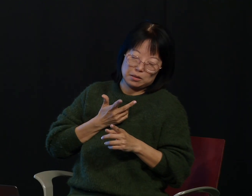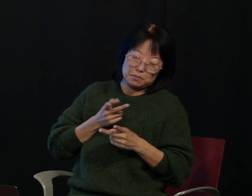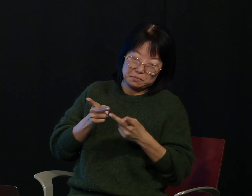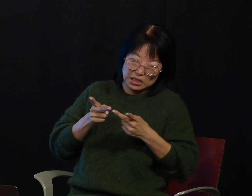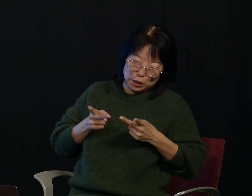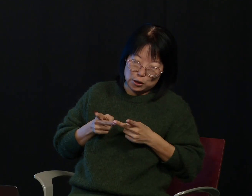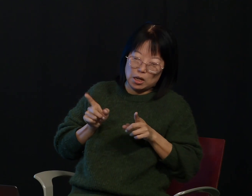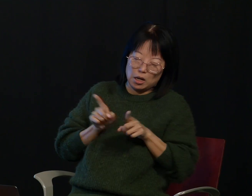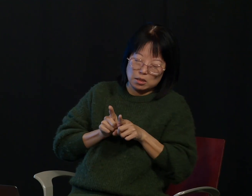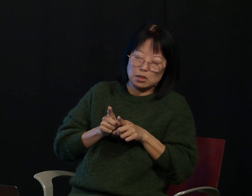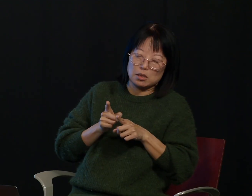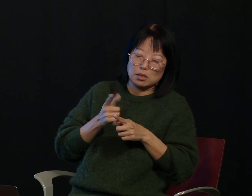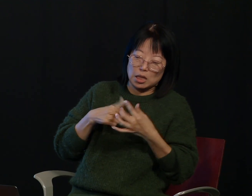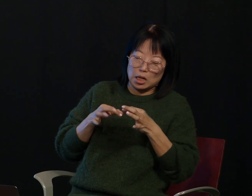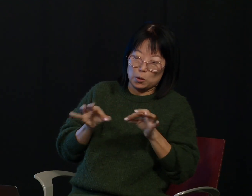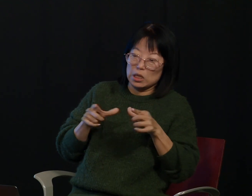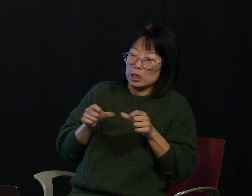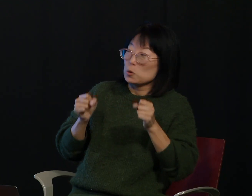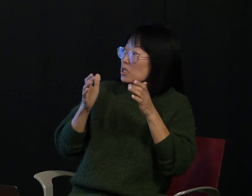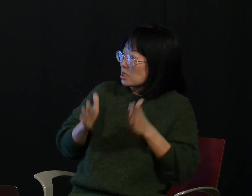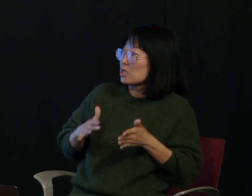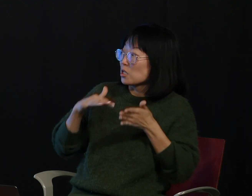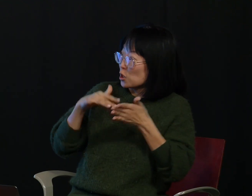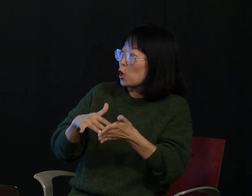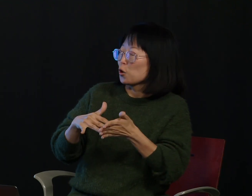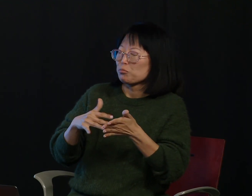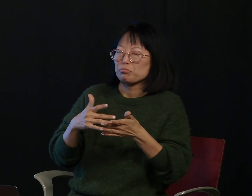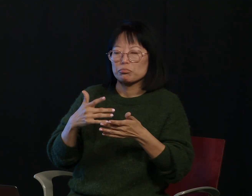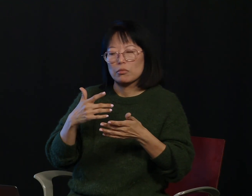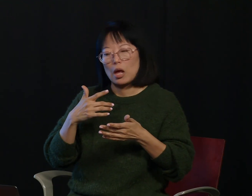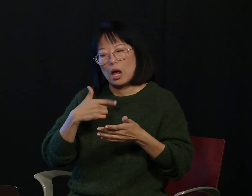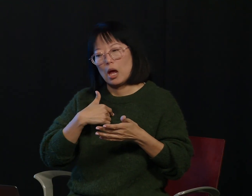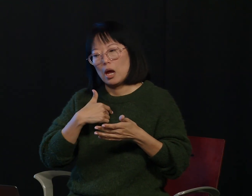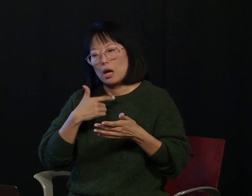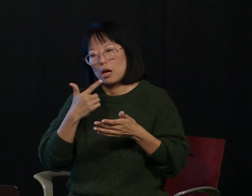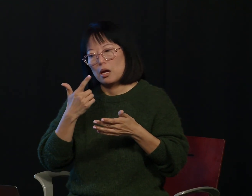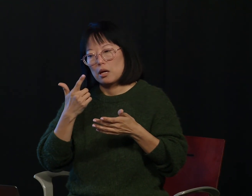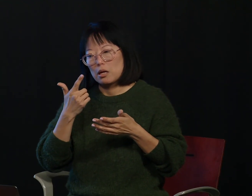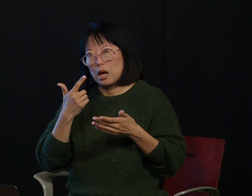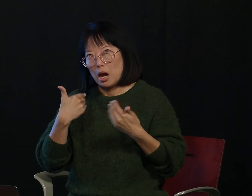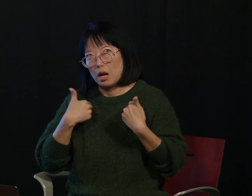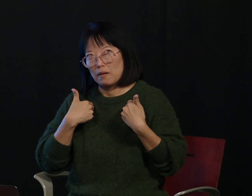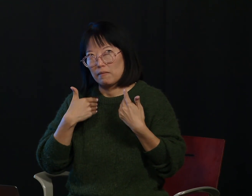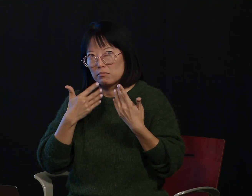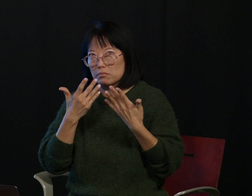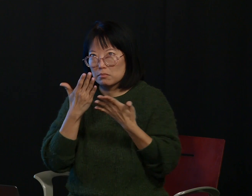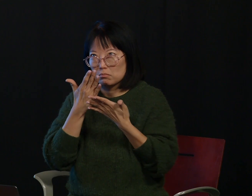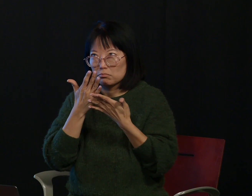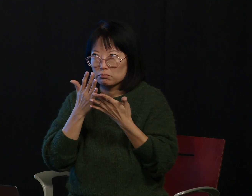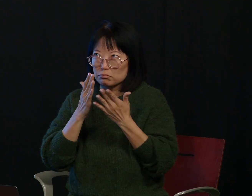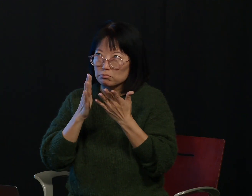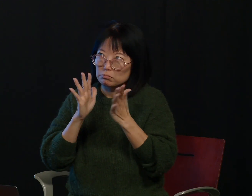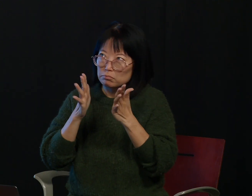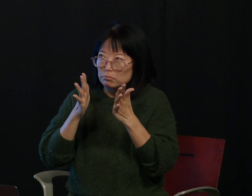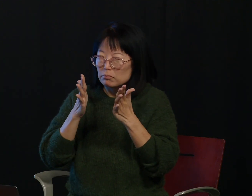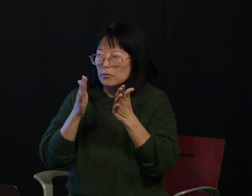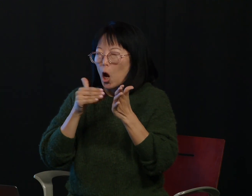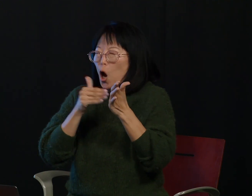my position as a sign language linguist and a scholar. I have